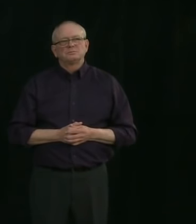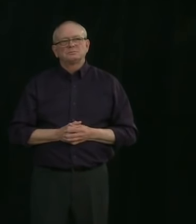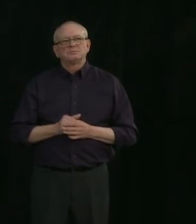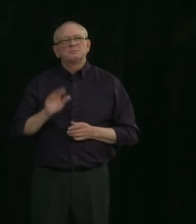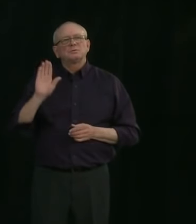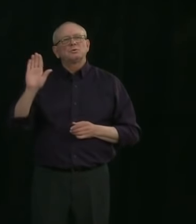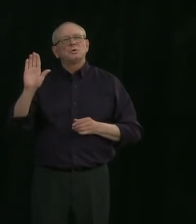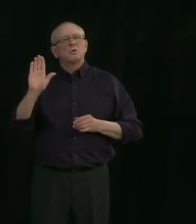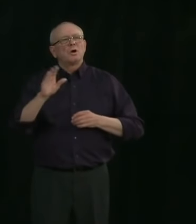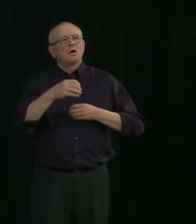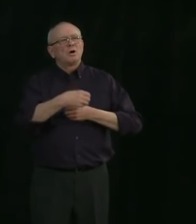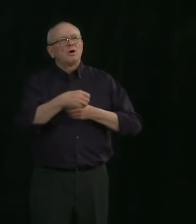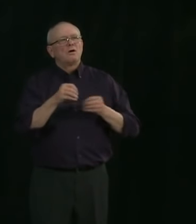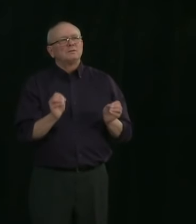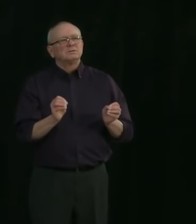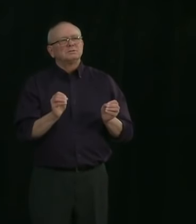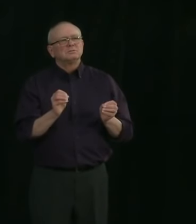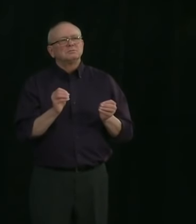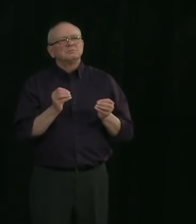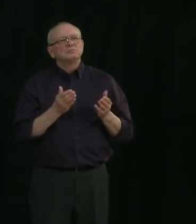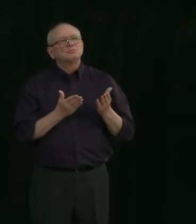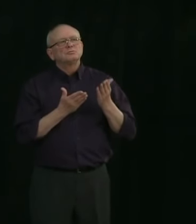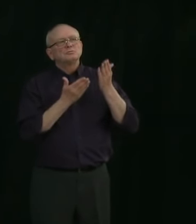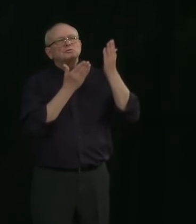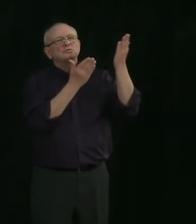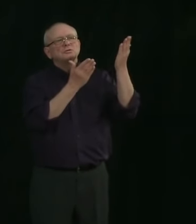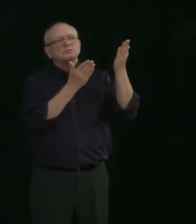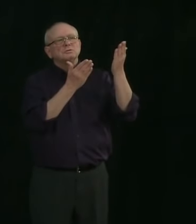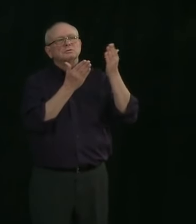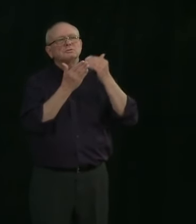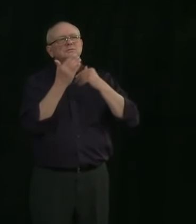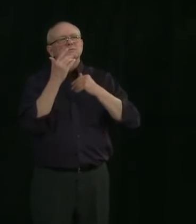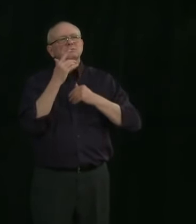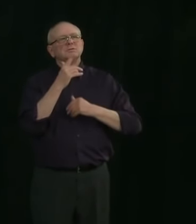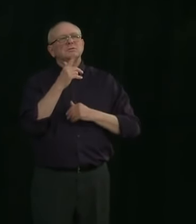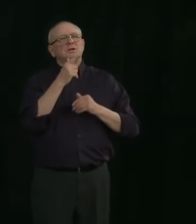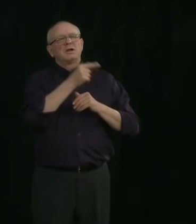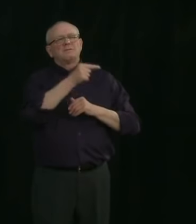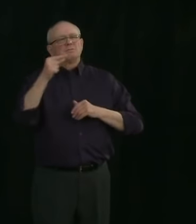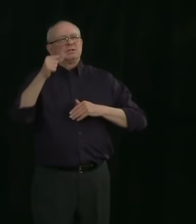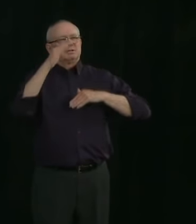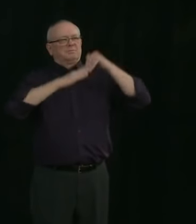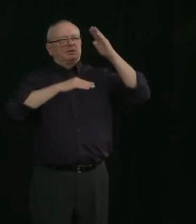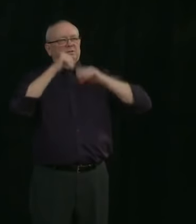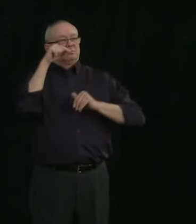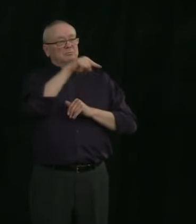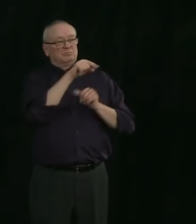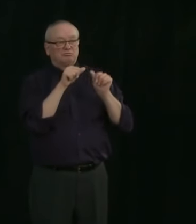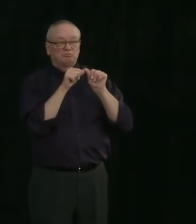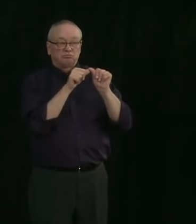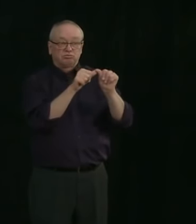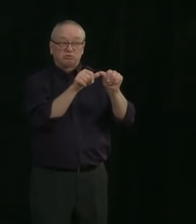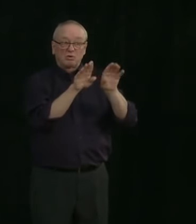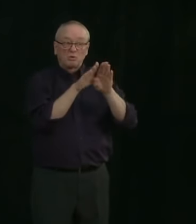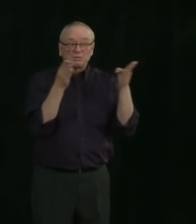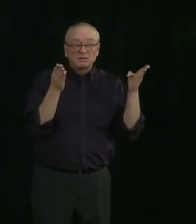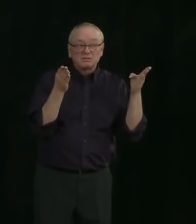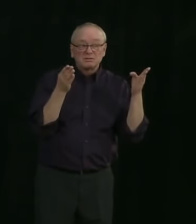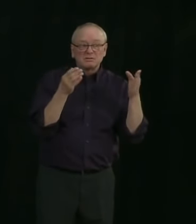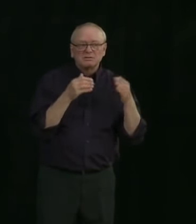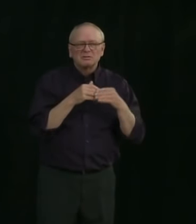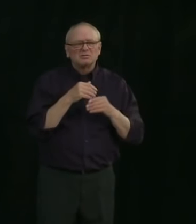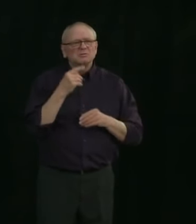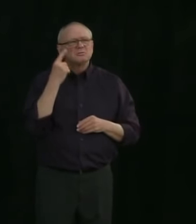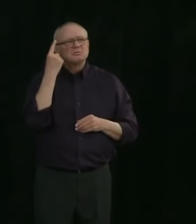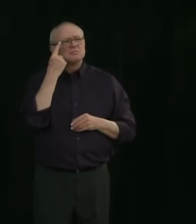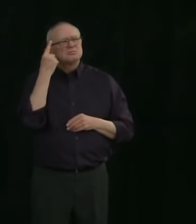the legislature staying open, because today Premier Kenney did say that he was following the public health